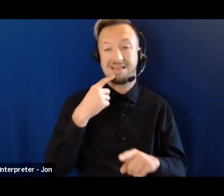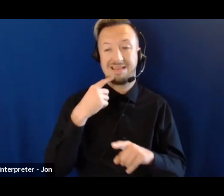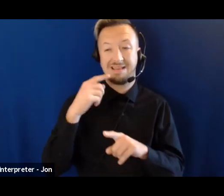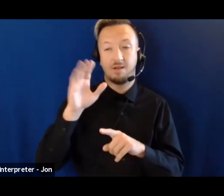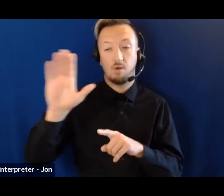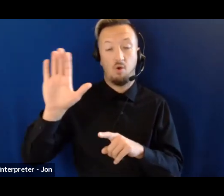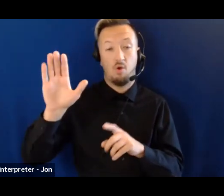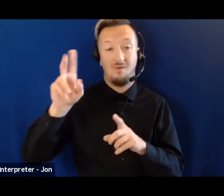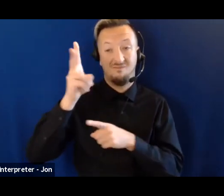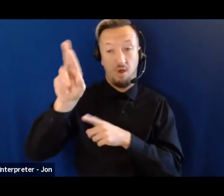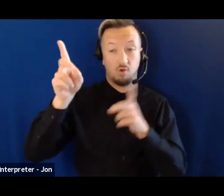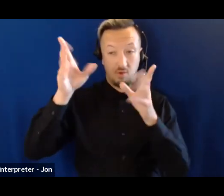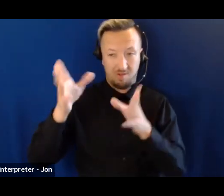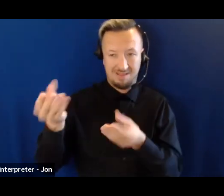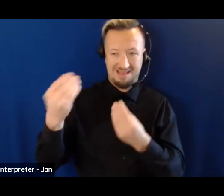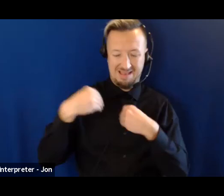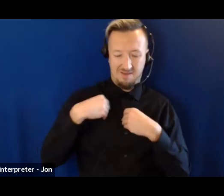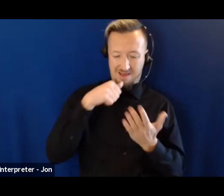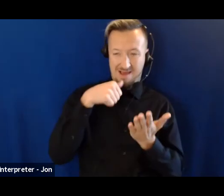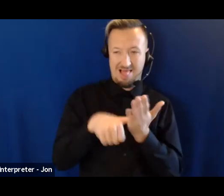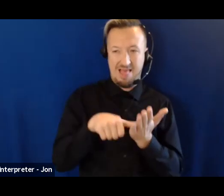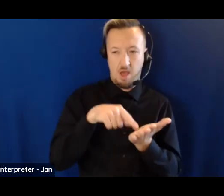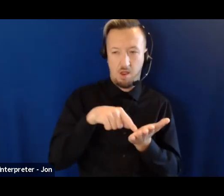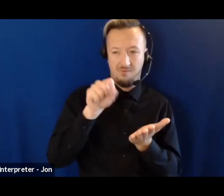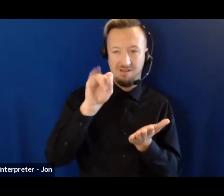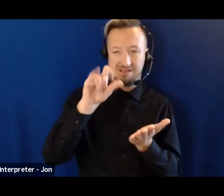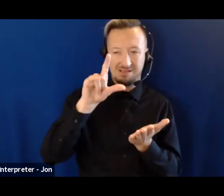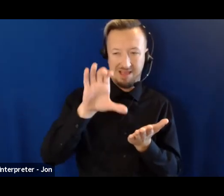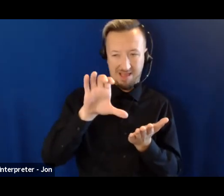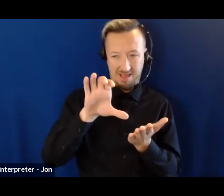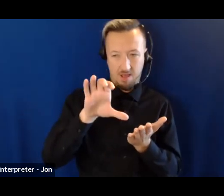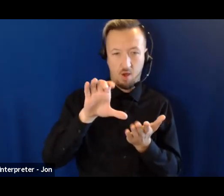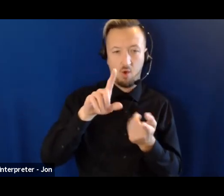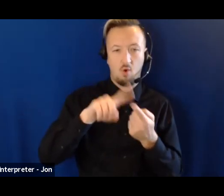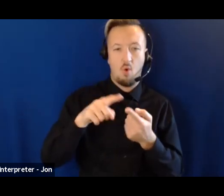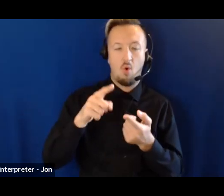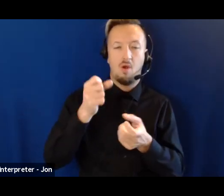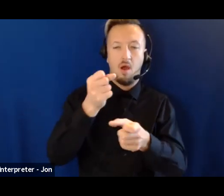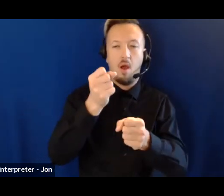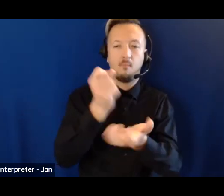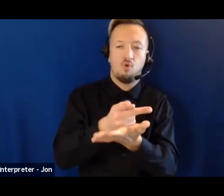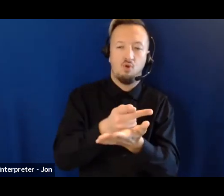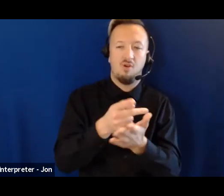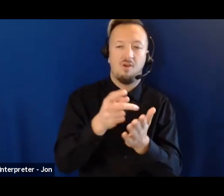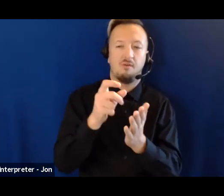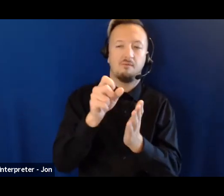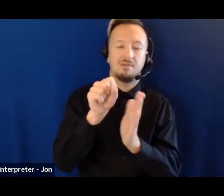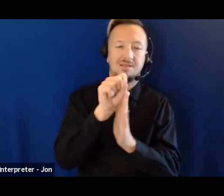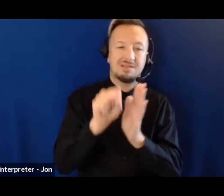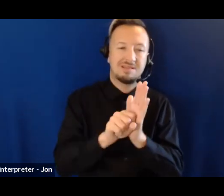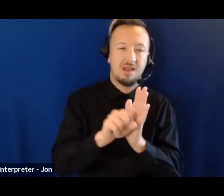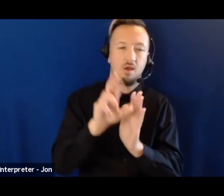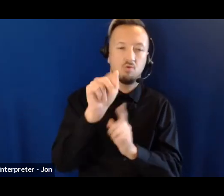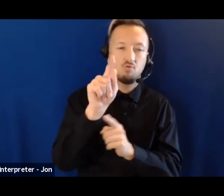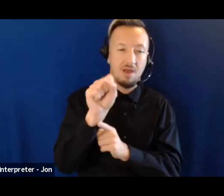the SILC members and SIL directors to authorize us to get state rates at hotels, etc.